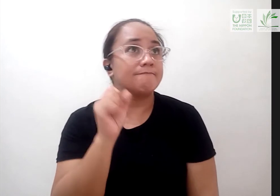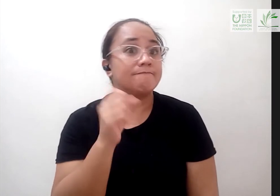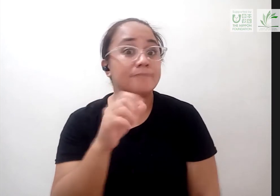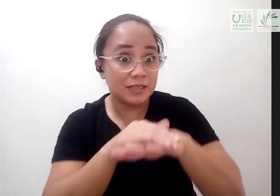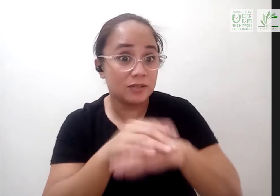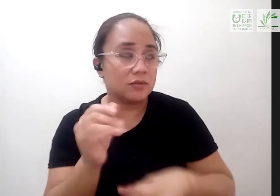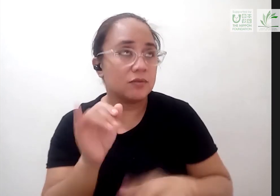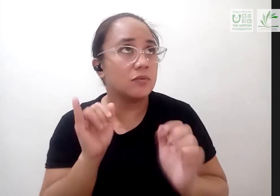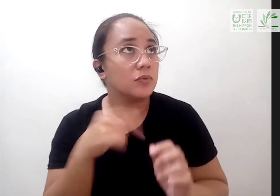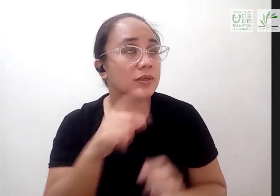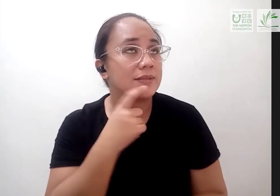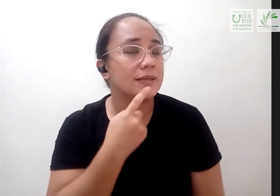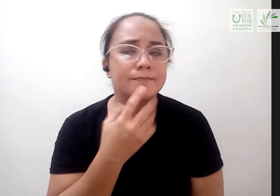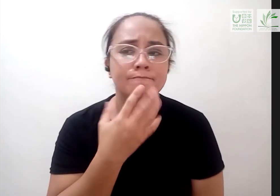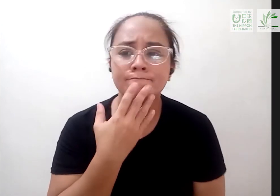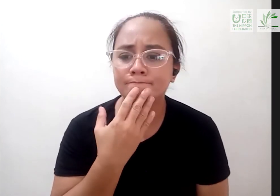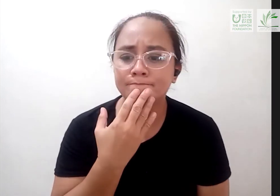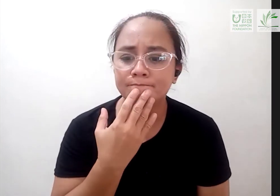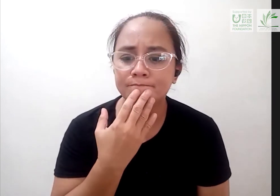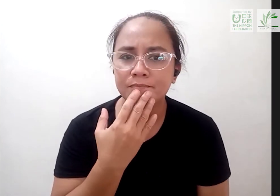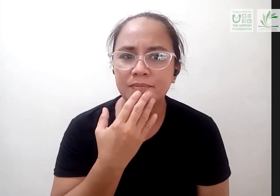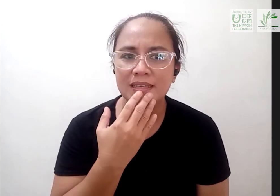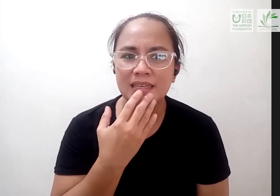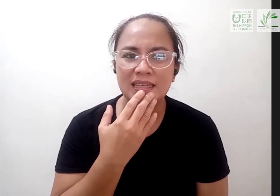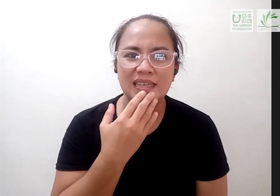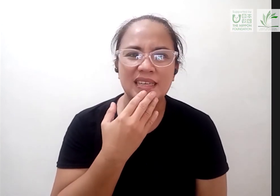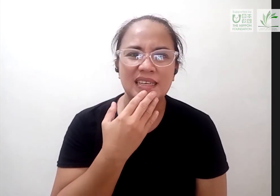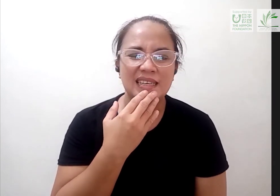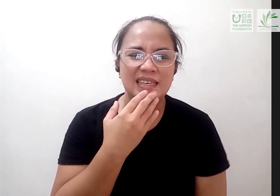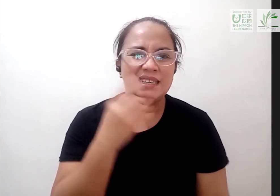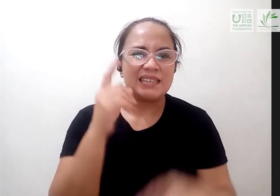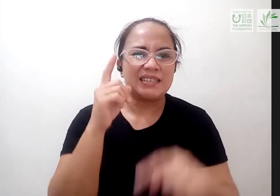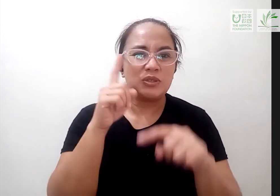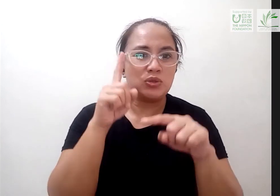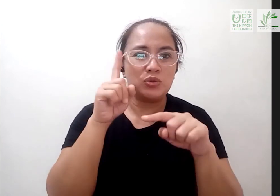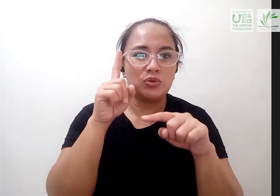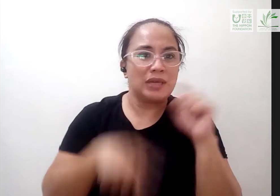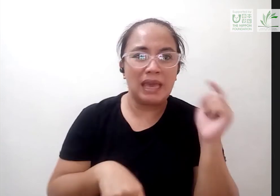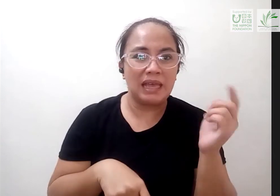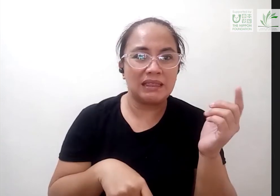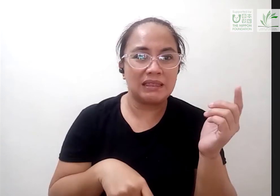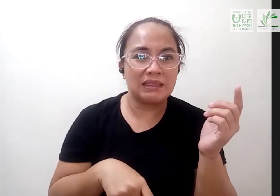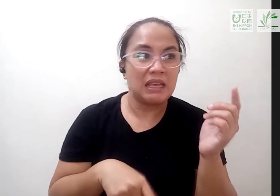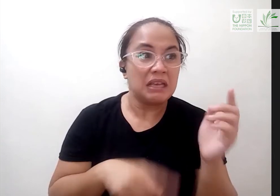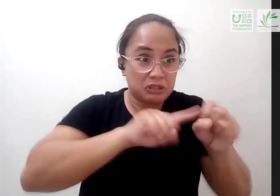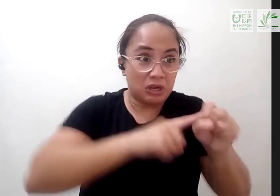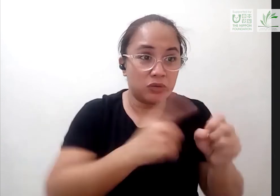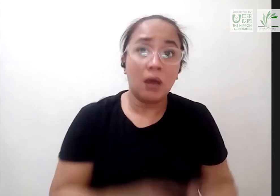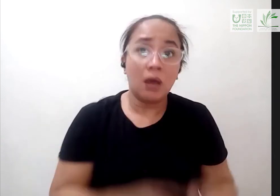huh. You kind of have to start off the sentence with, huh,